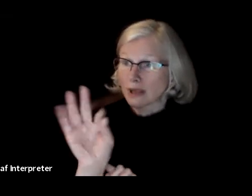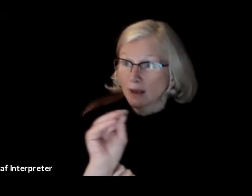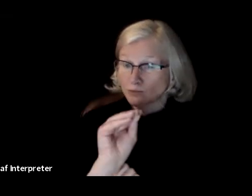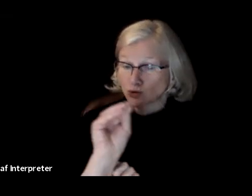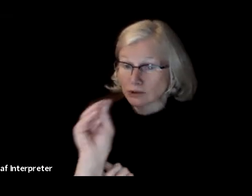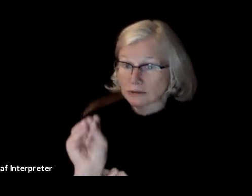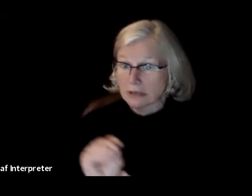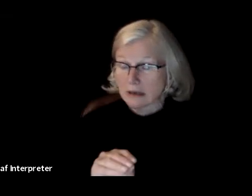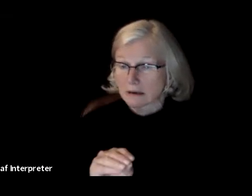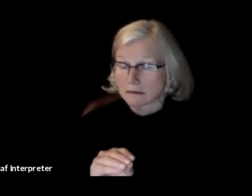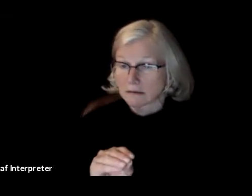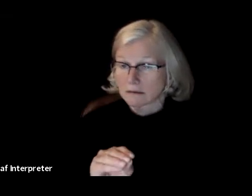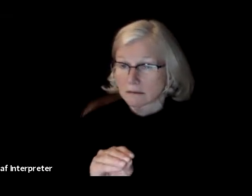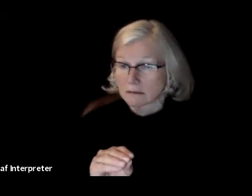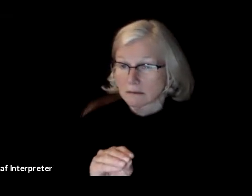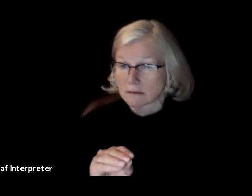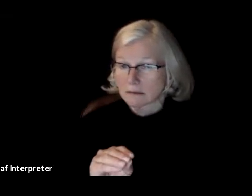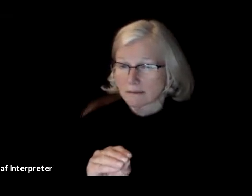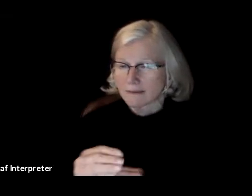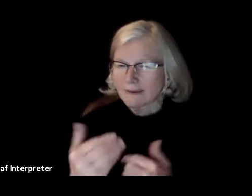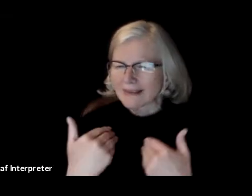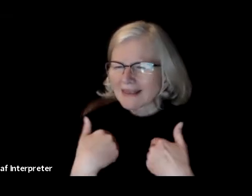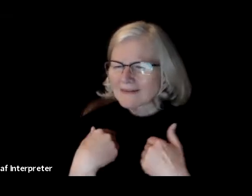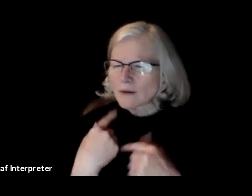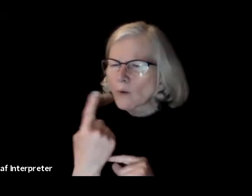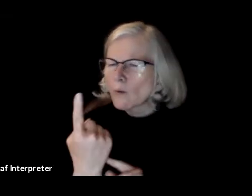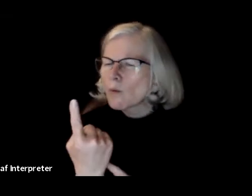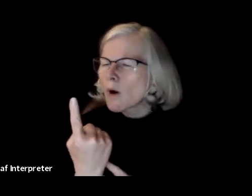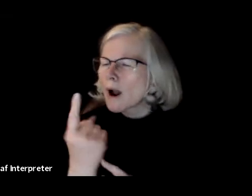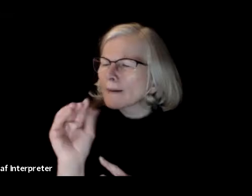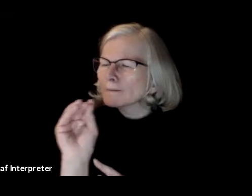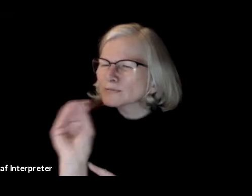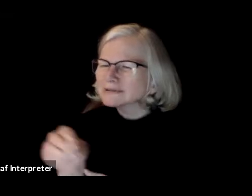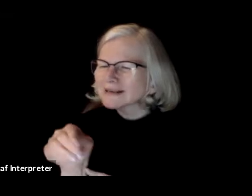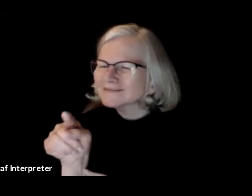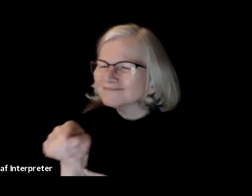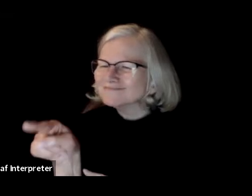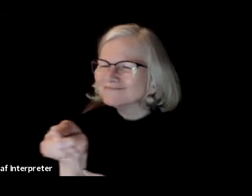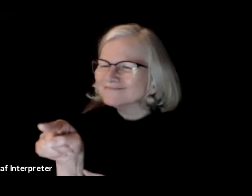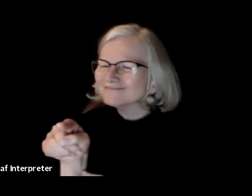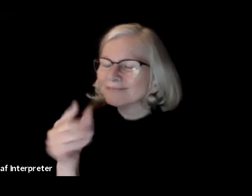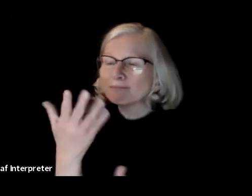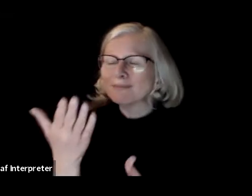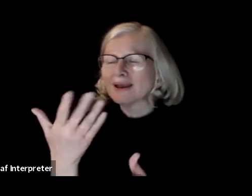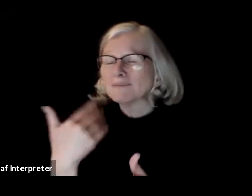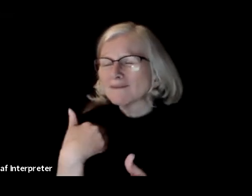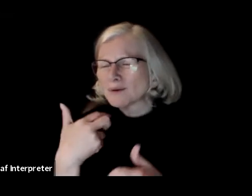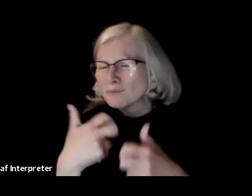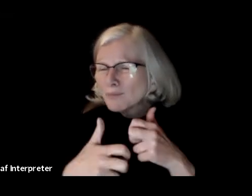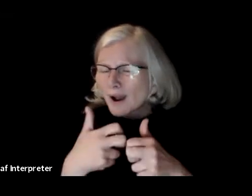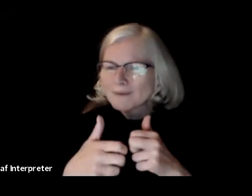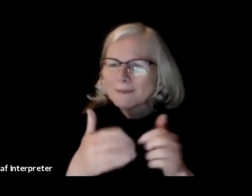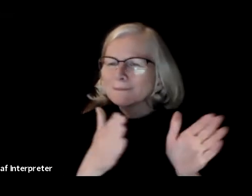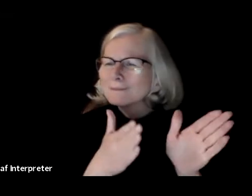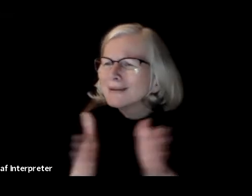issues or other factors at play. This is a very, very positive development, and it's the product of